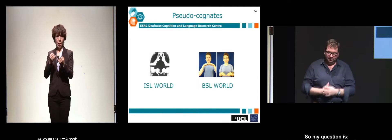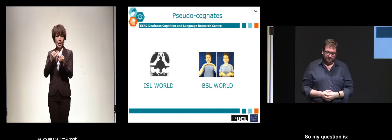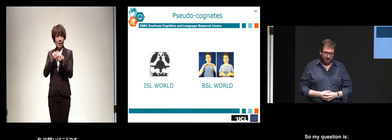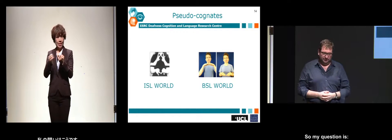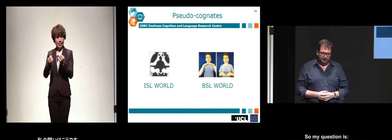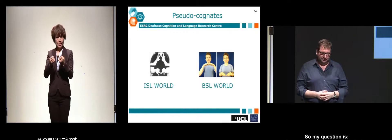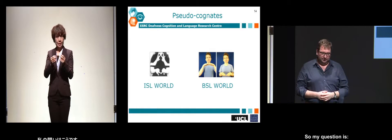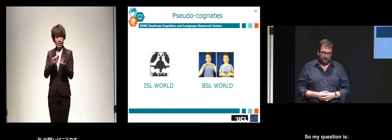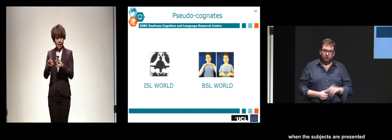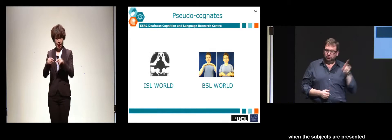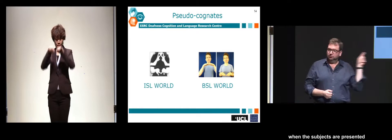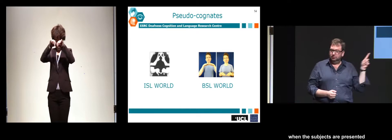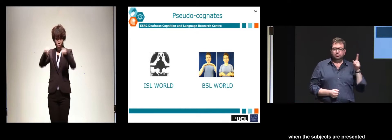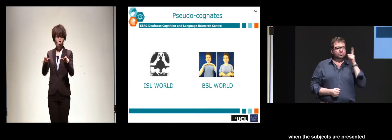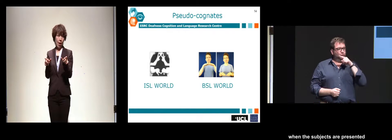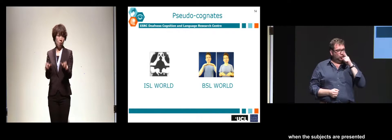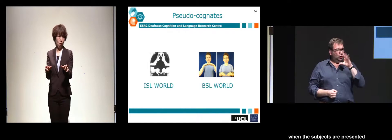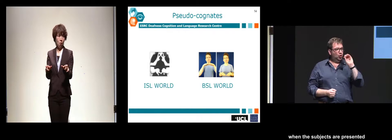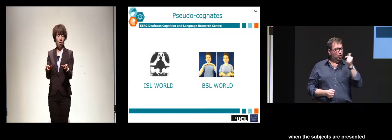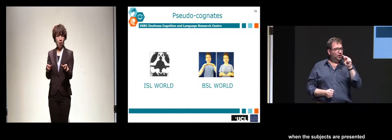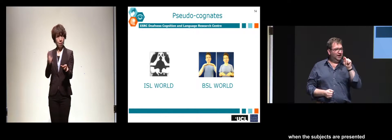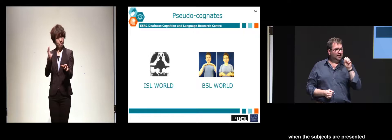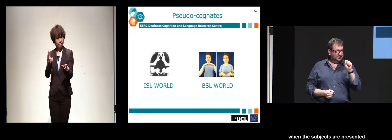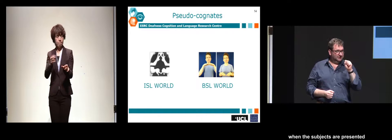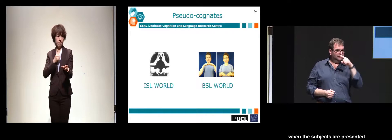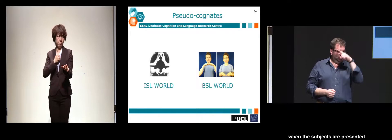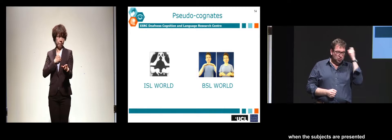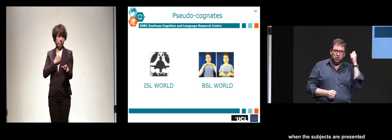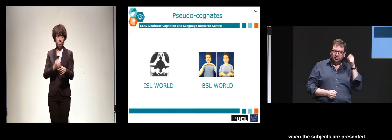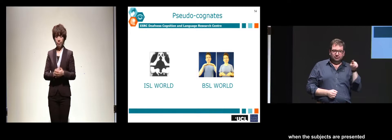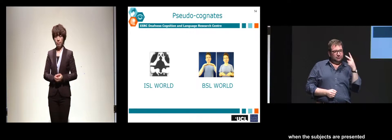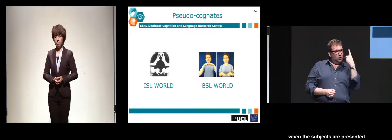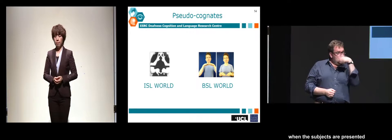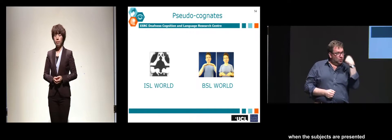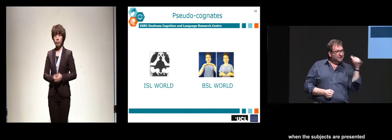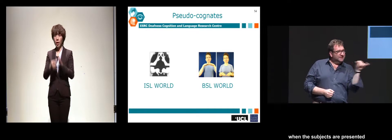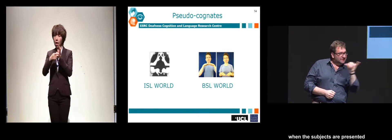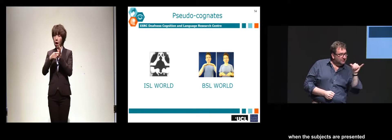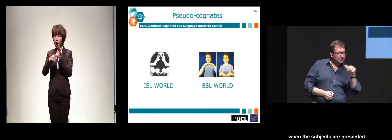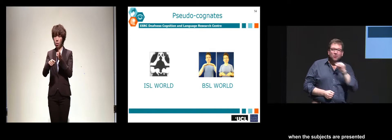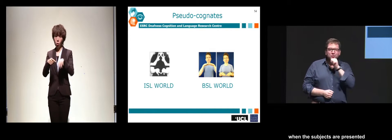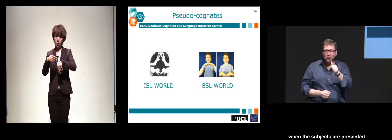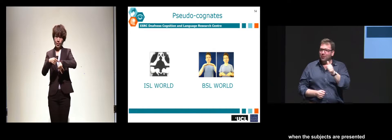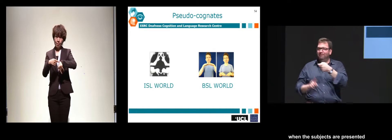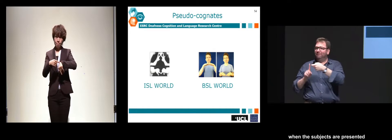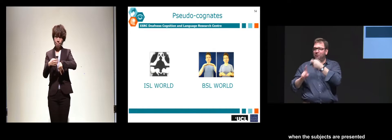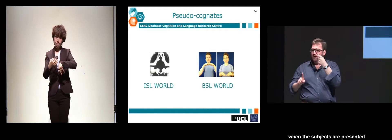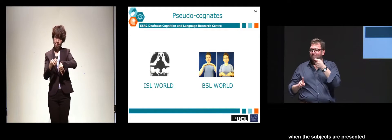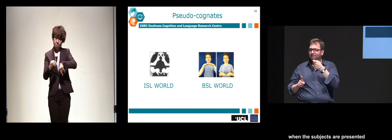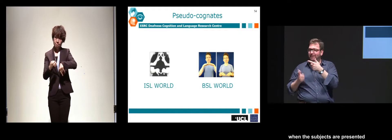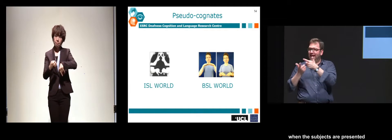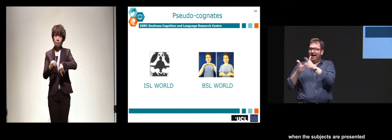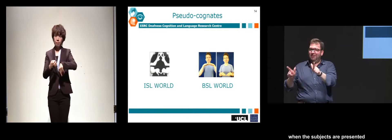response time going to be faster when the subjects are presented with an image of the world?